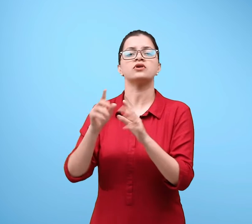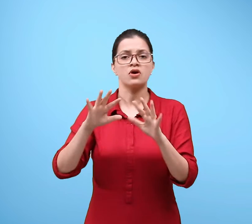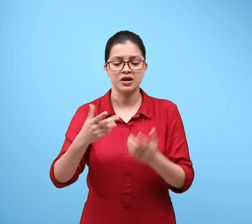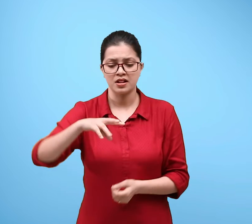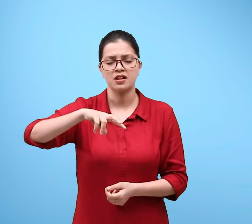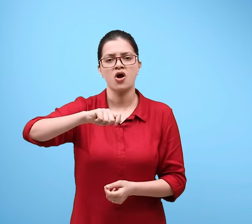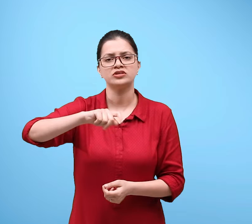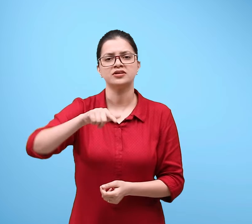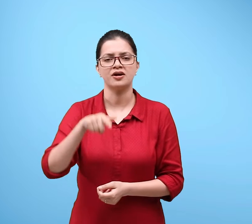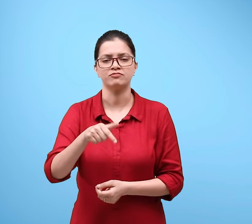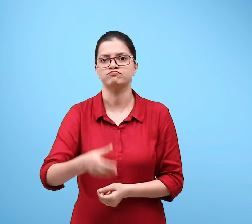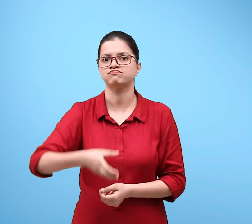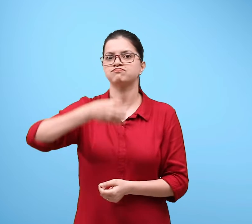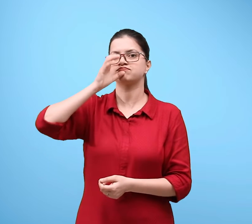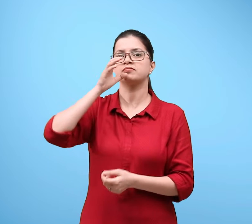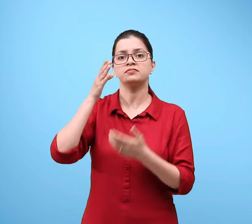kerosene or any other liquid.